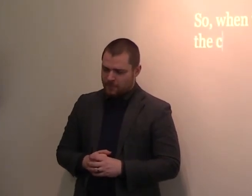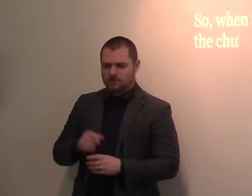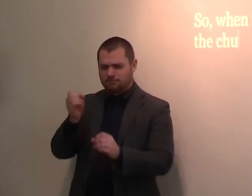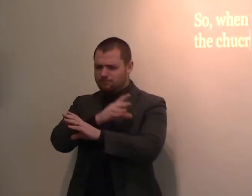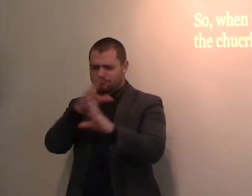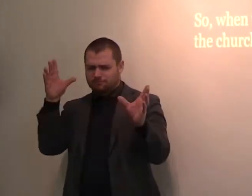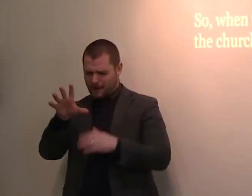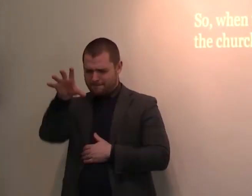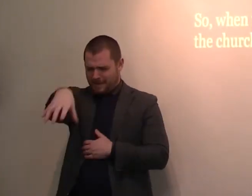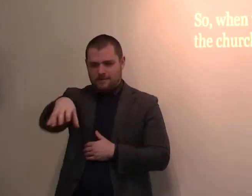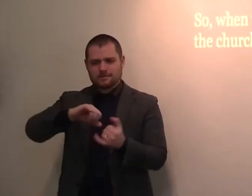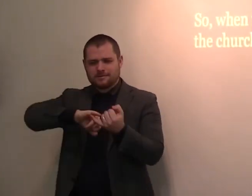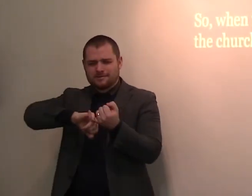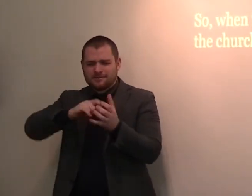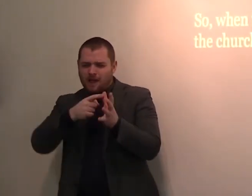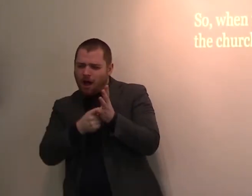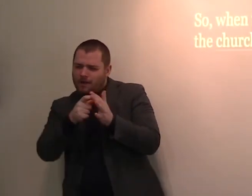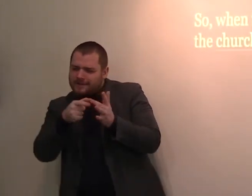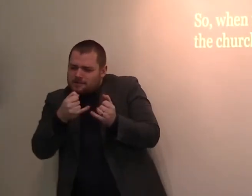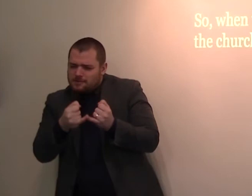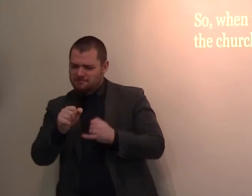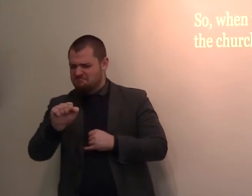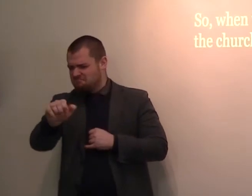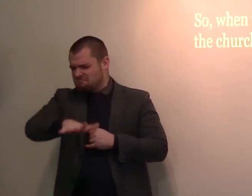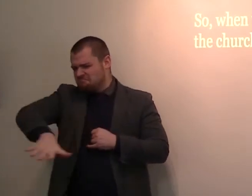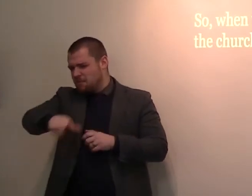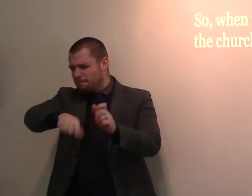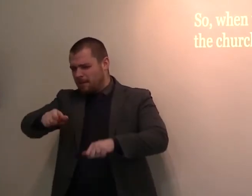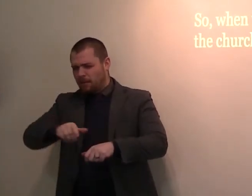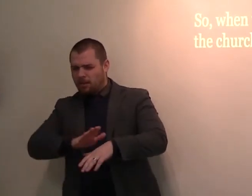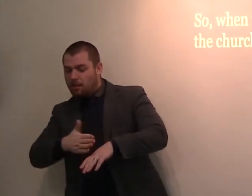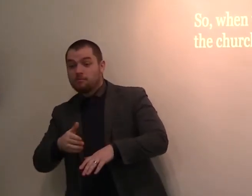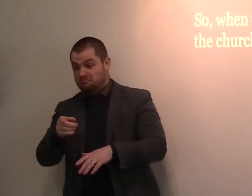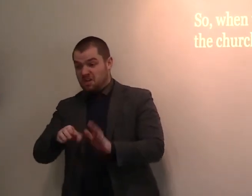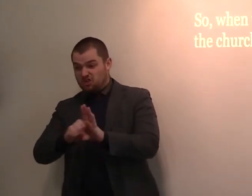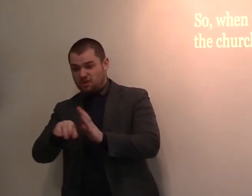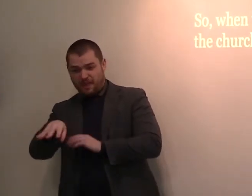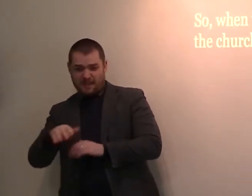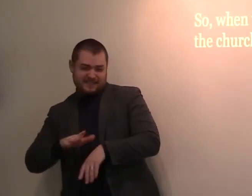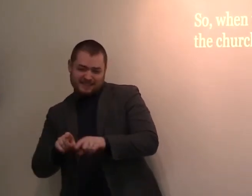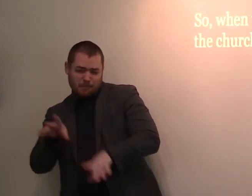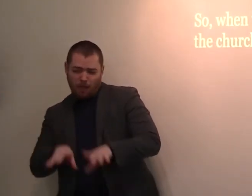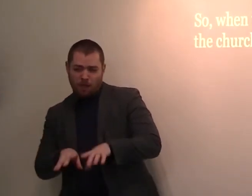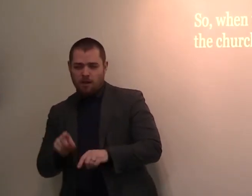can come out from that thing, the Moribund Church, the dying church. That's the picture you